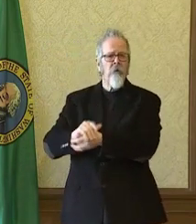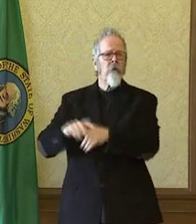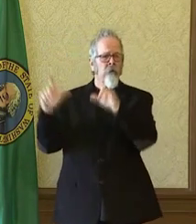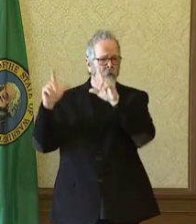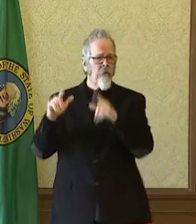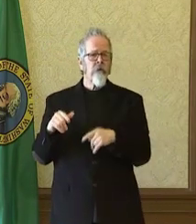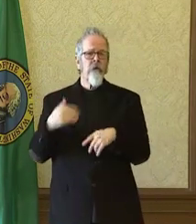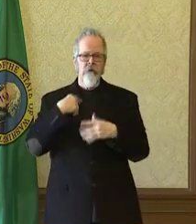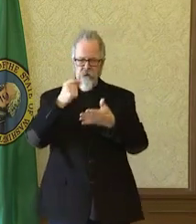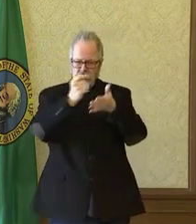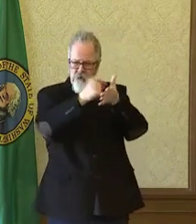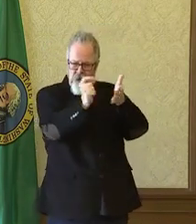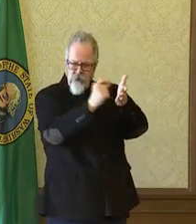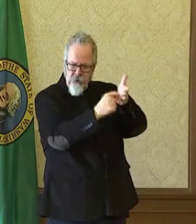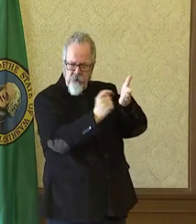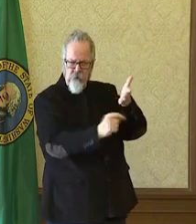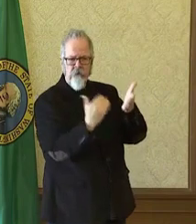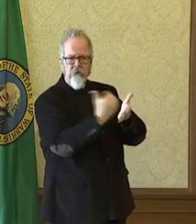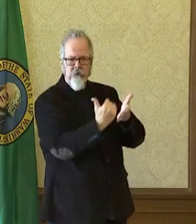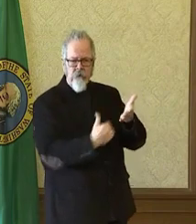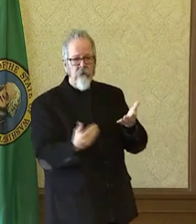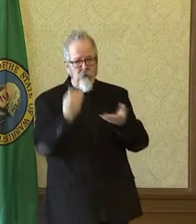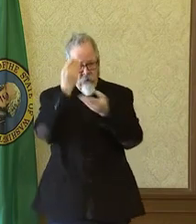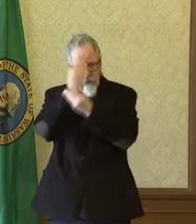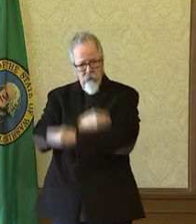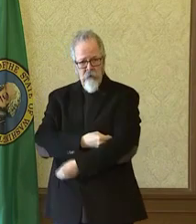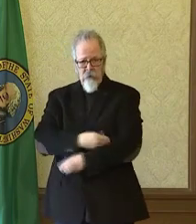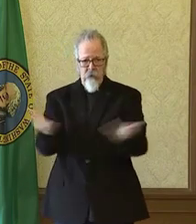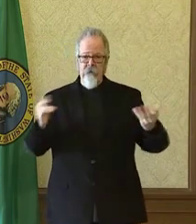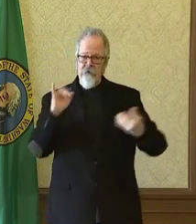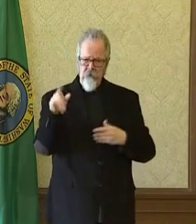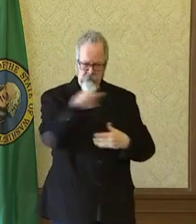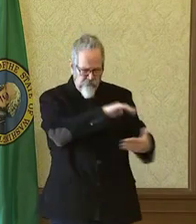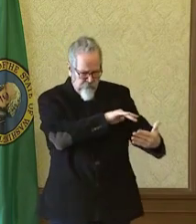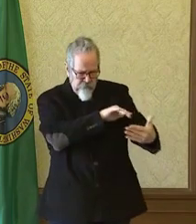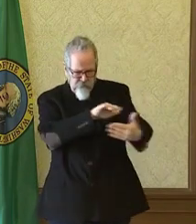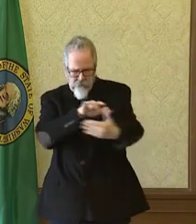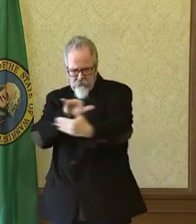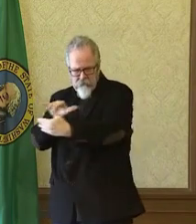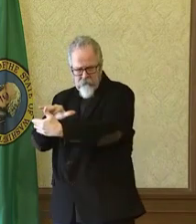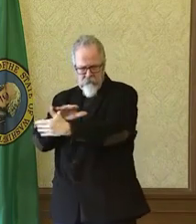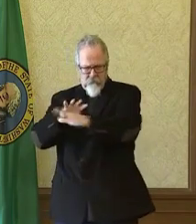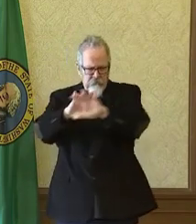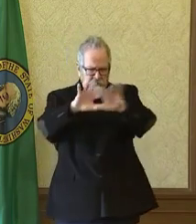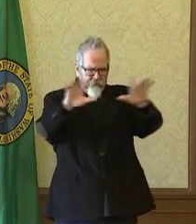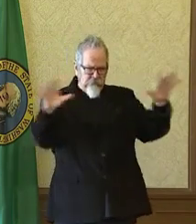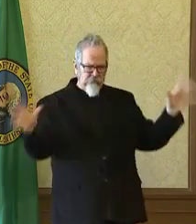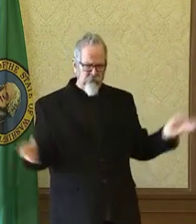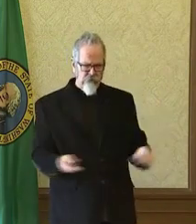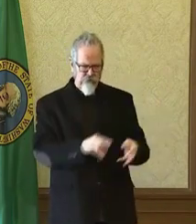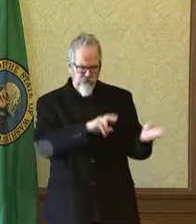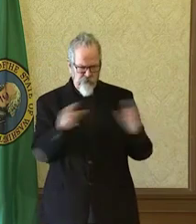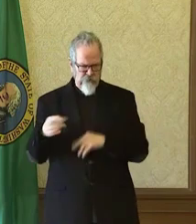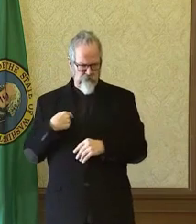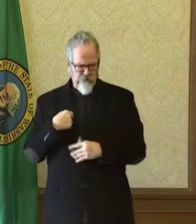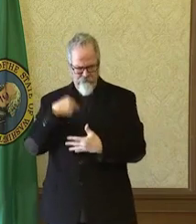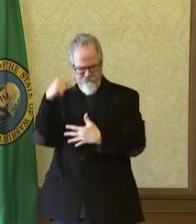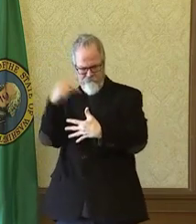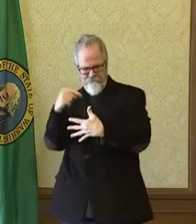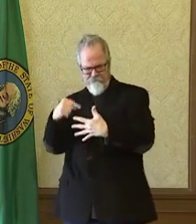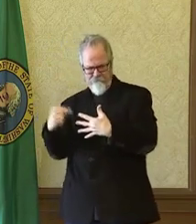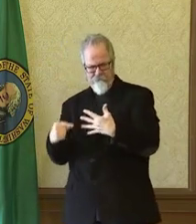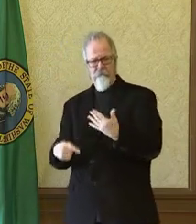faster you'll get your money. Right now, our processing times are basically 5 to 7 days once somebody's claim